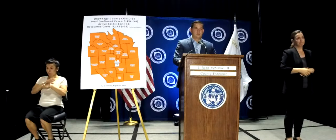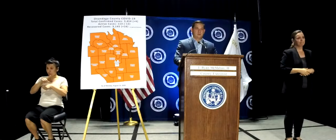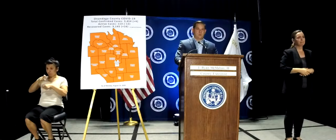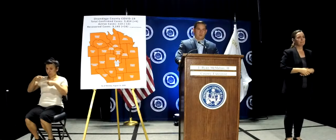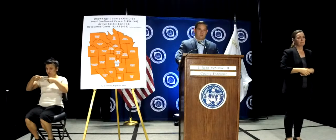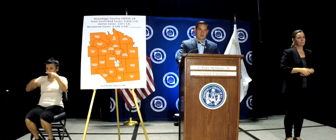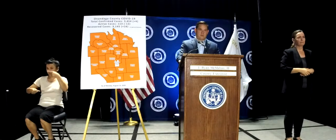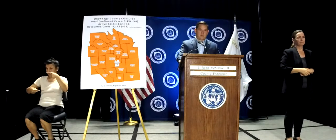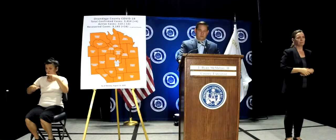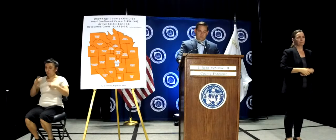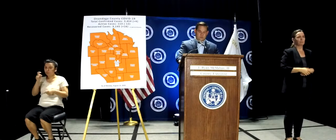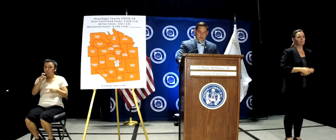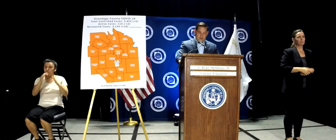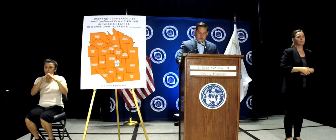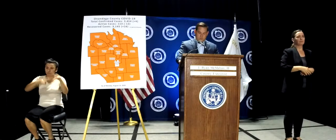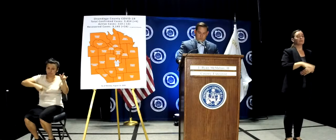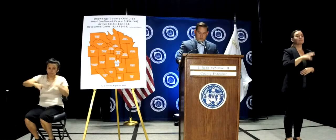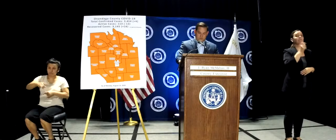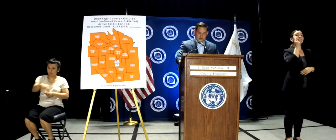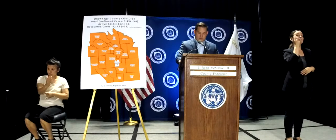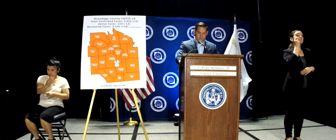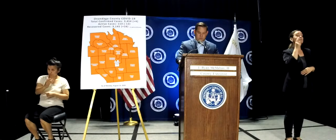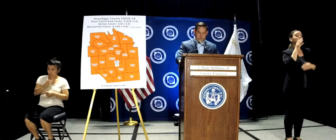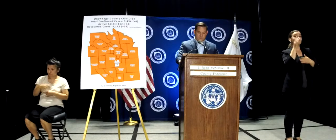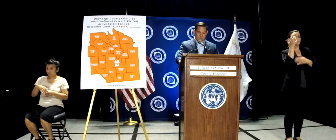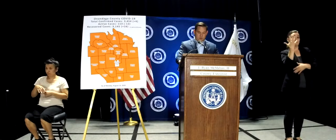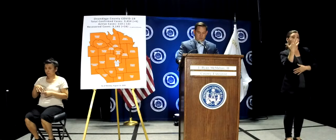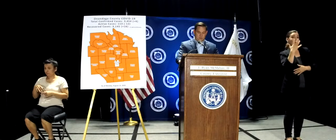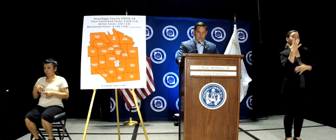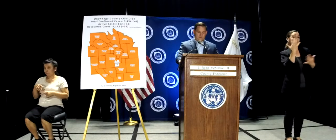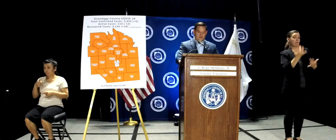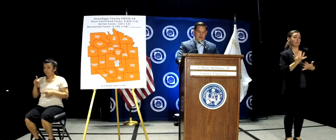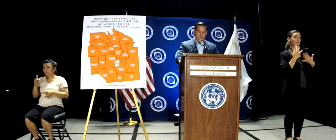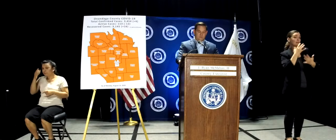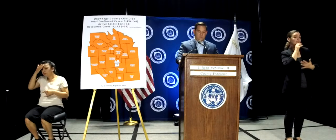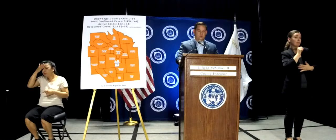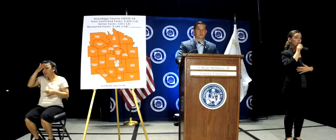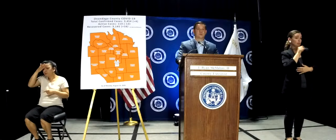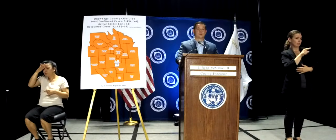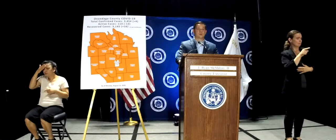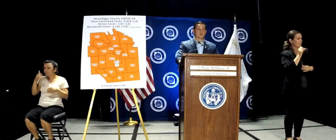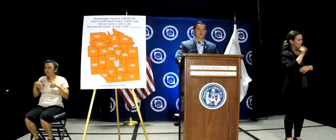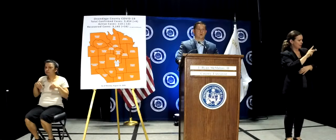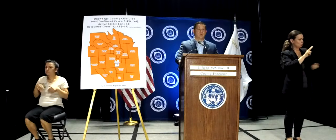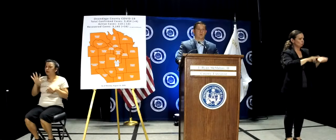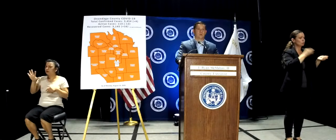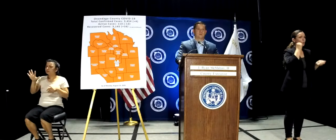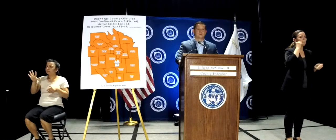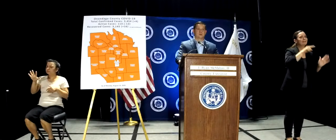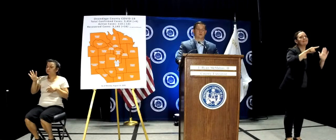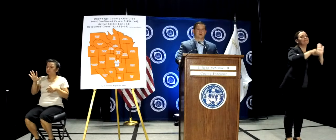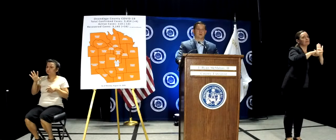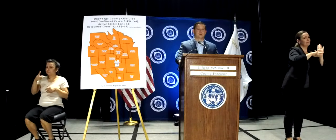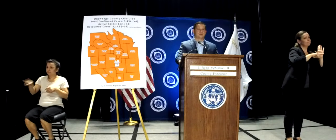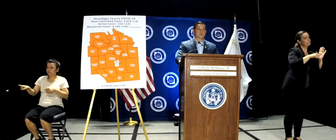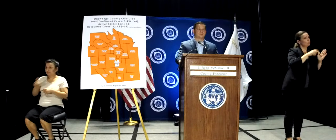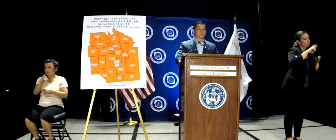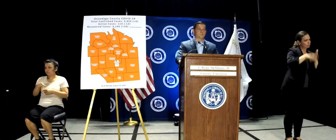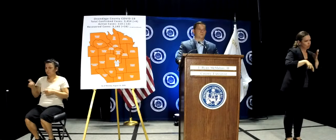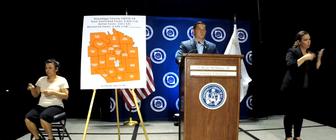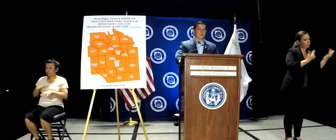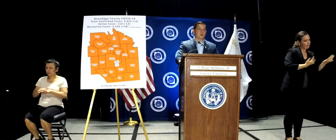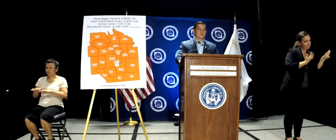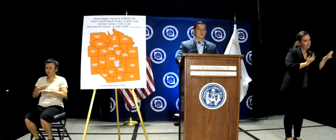facility. So we have 11 individuals in the hospital receiving hospital level treatment. We have 5 individuals who are what we consider in critical